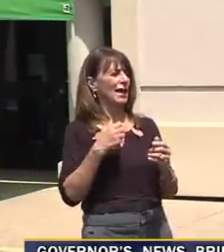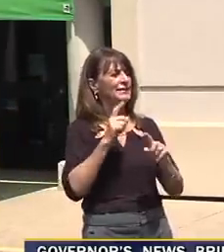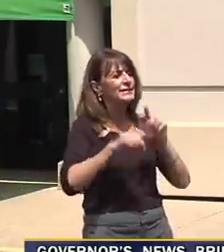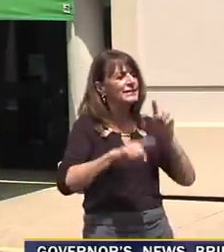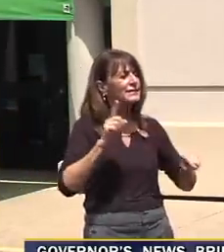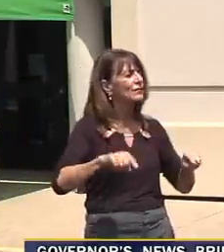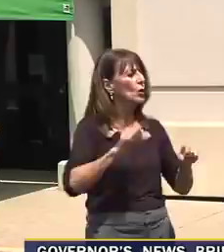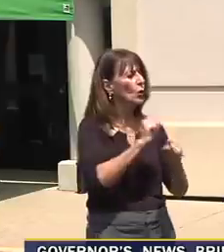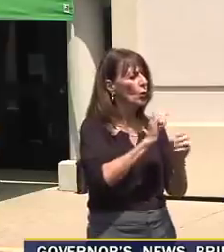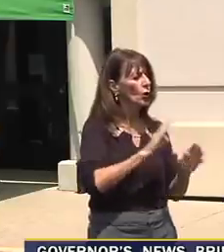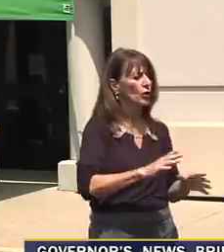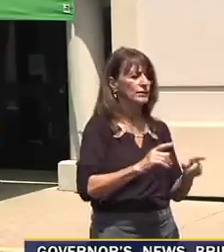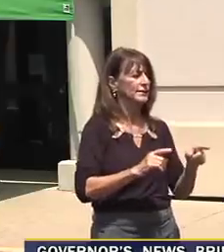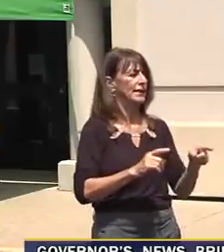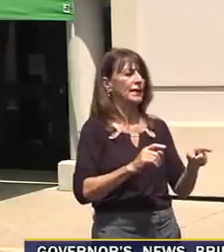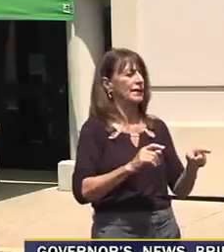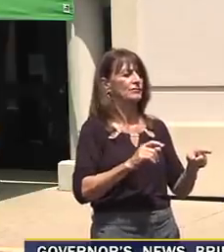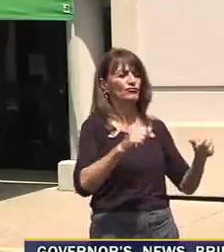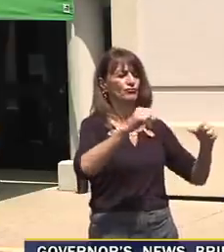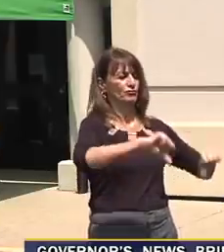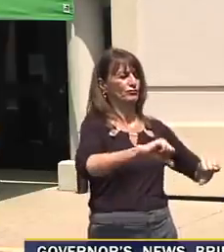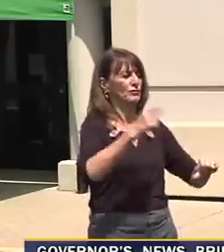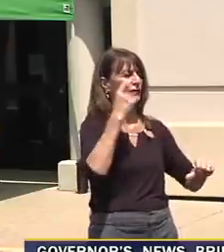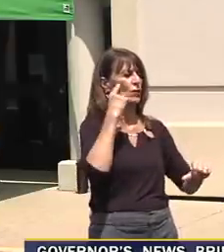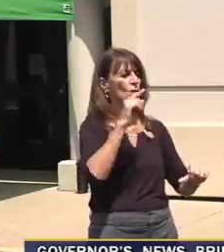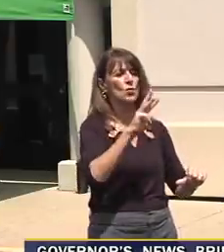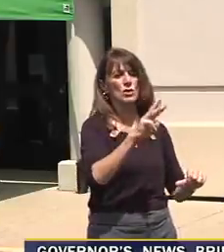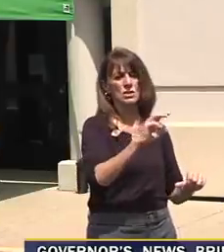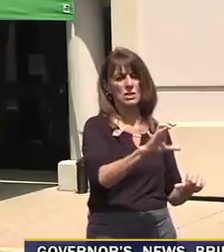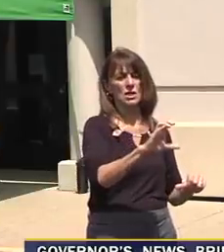who've been denied workers' comp coverage